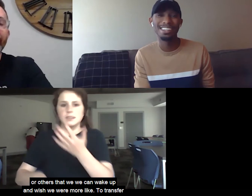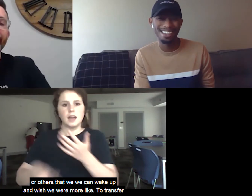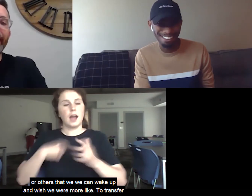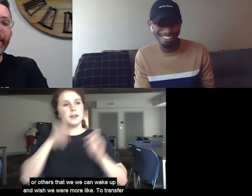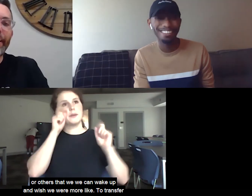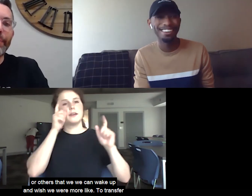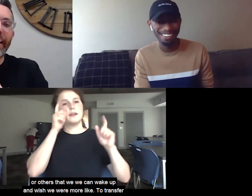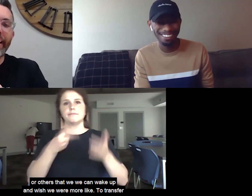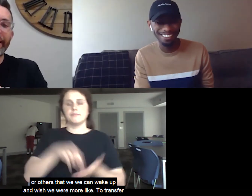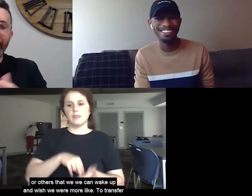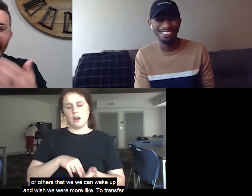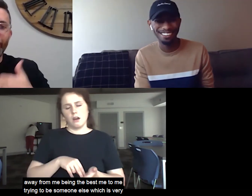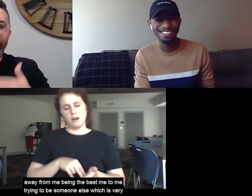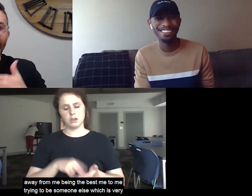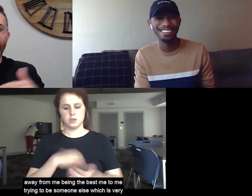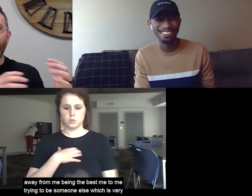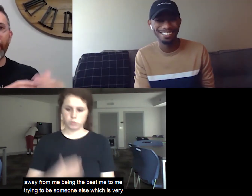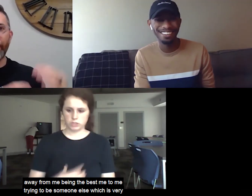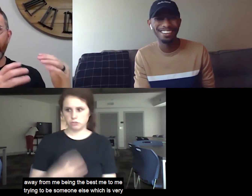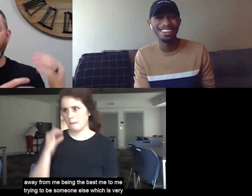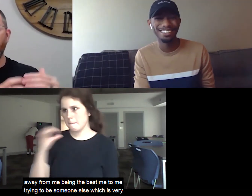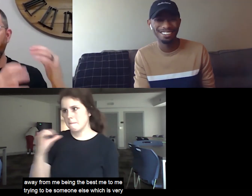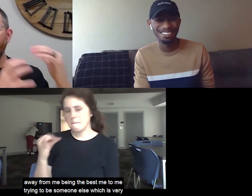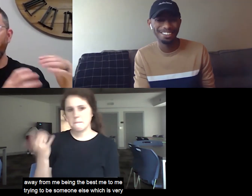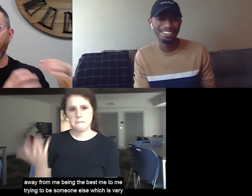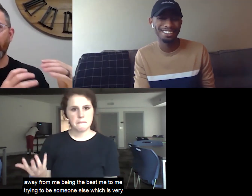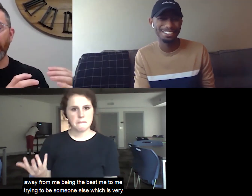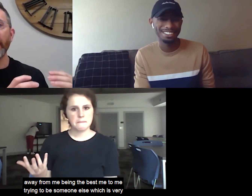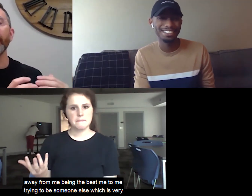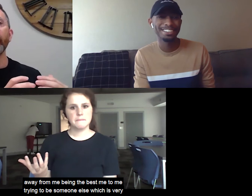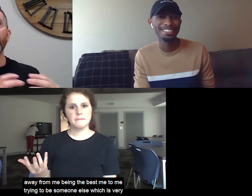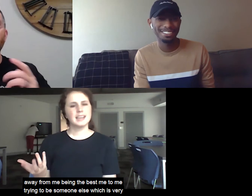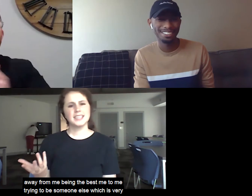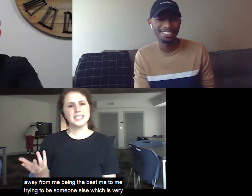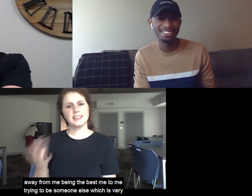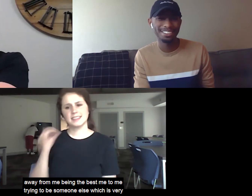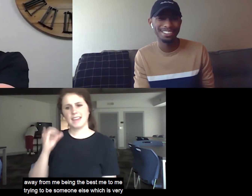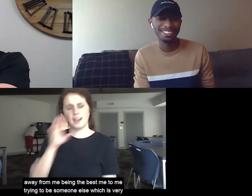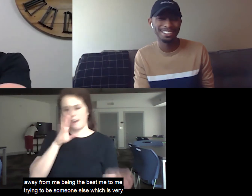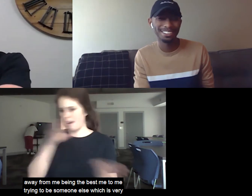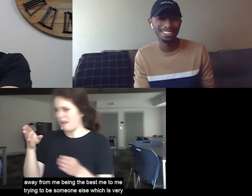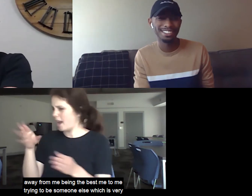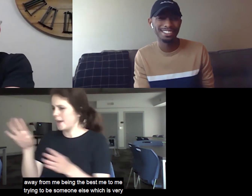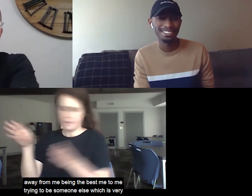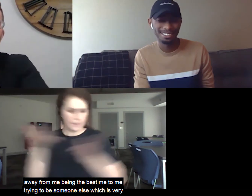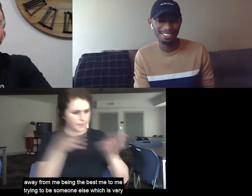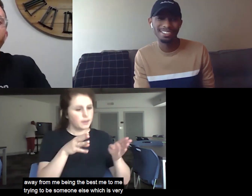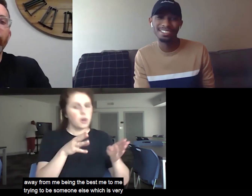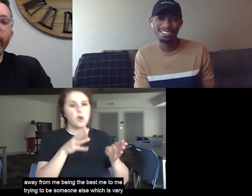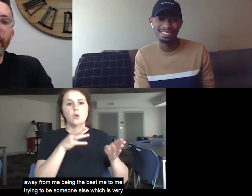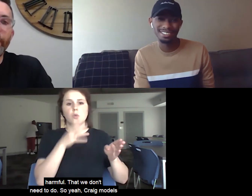like, and transfer away from me being the best me to me trying to be someone